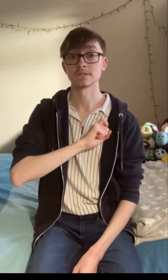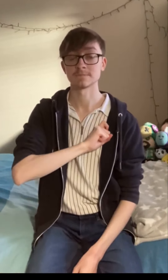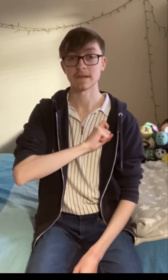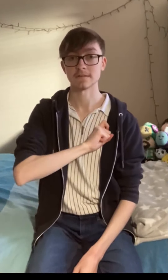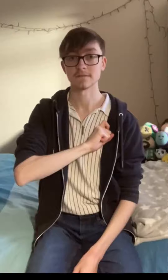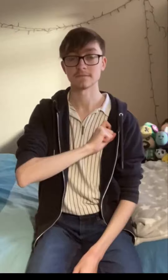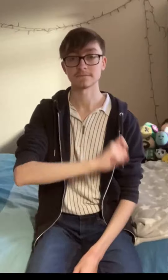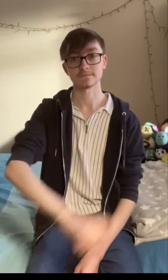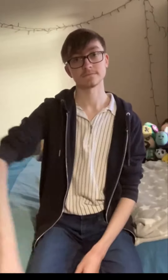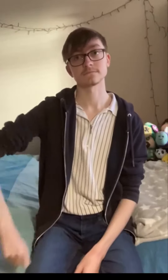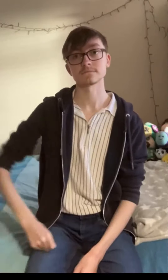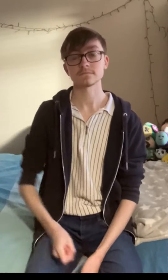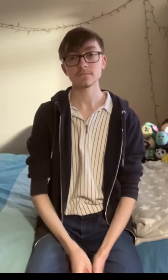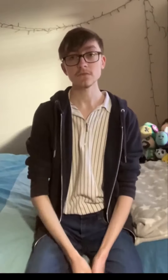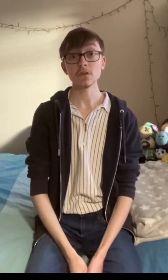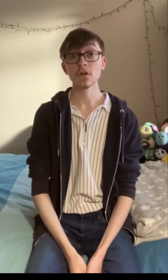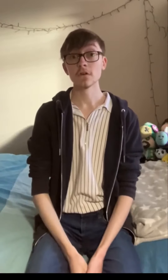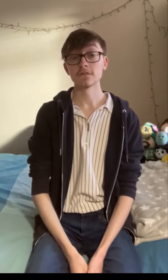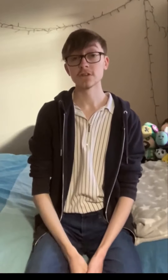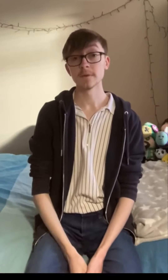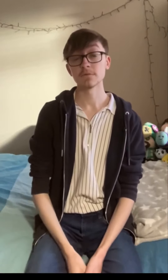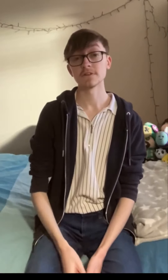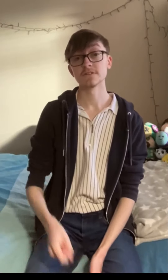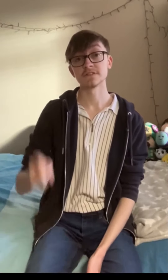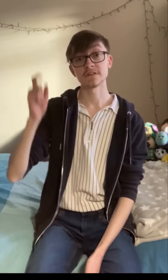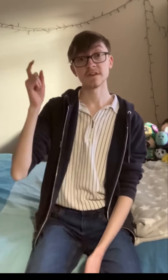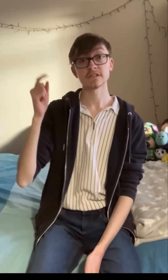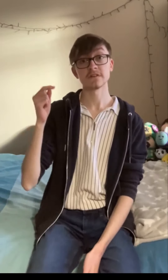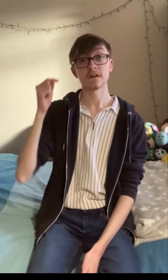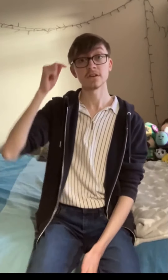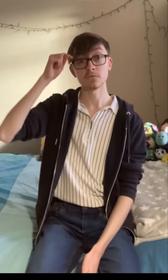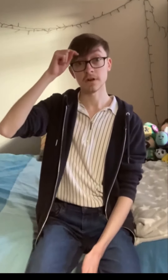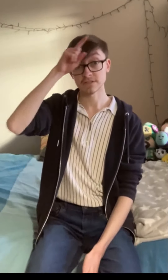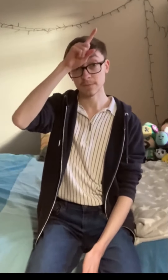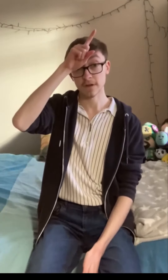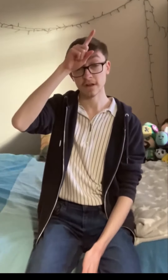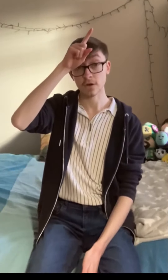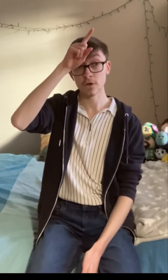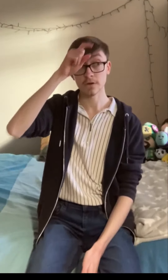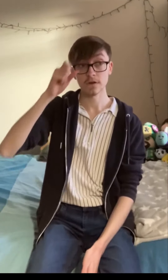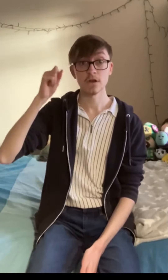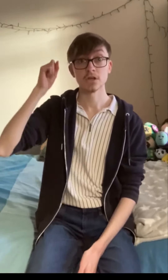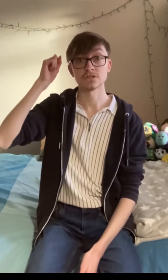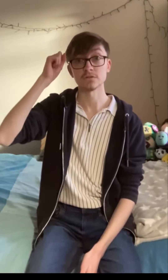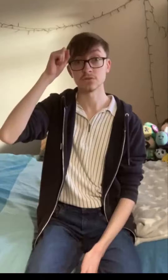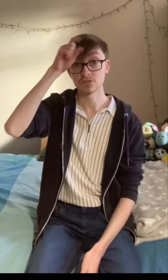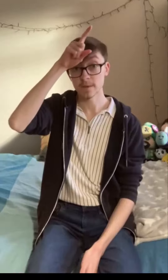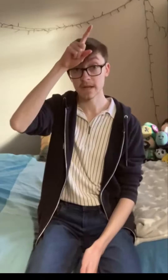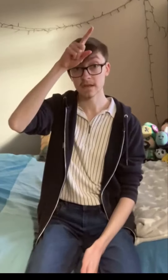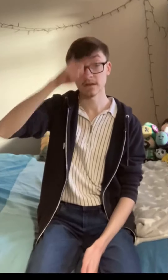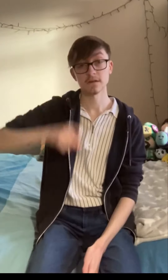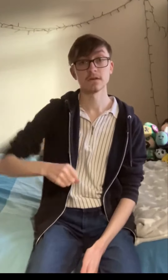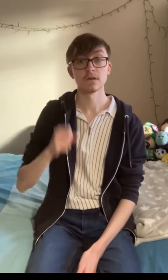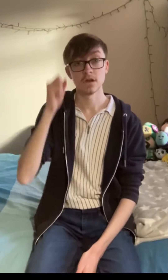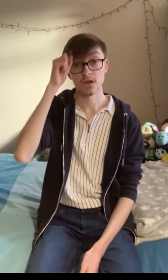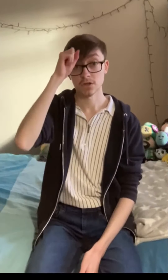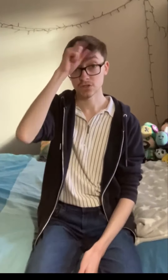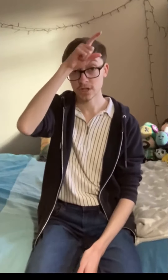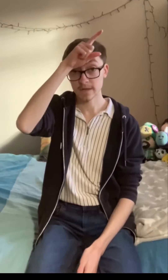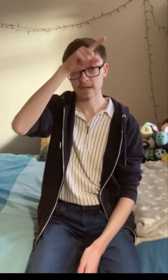Spain. For Germany, what you do is that your index finger and you raise up your head like a hook. So Germany, Germany